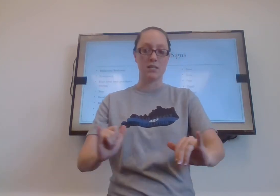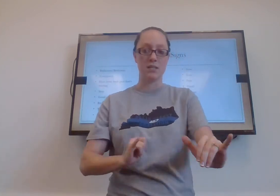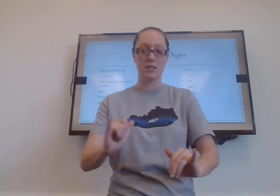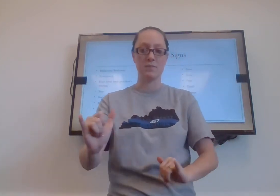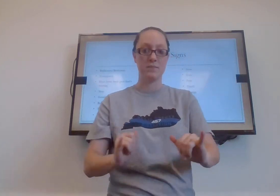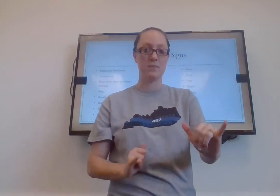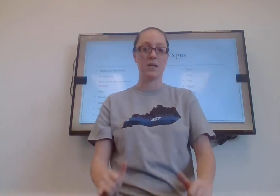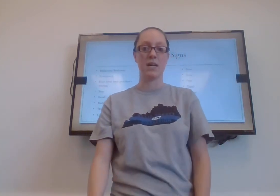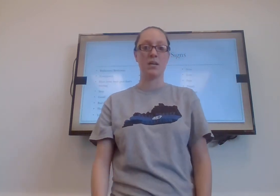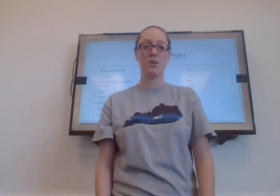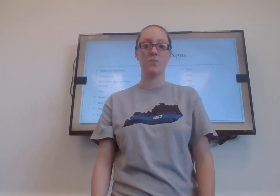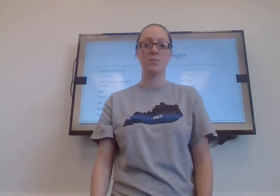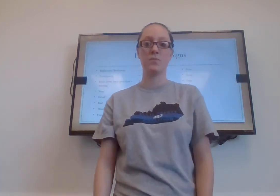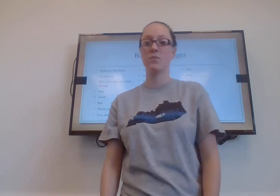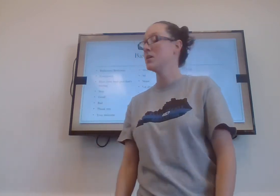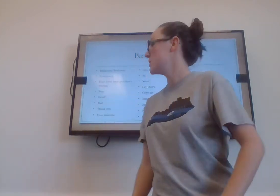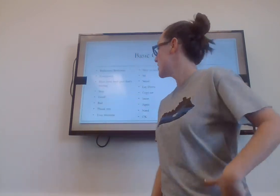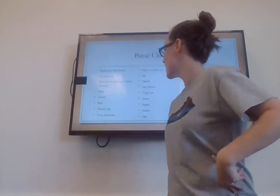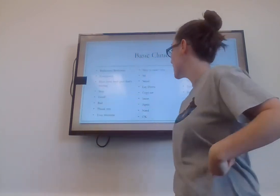gonna kind of go.